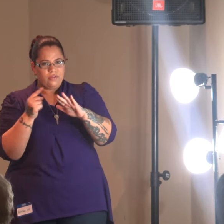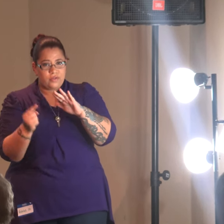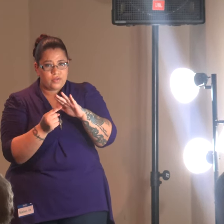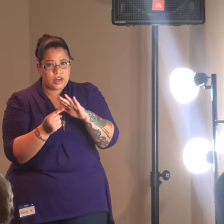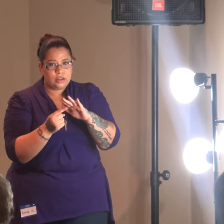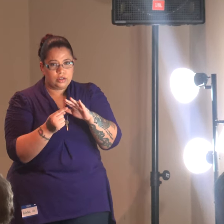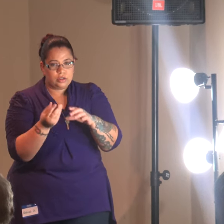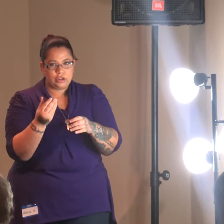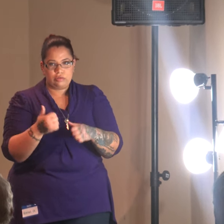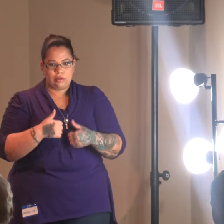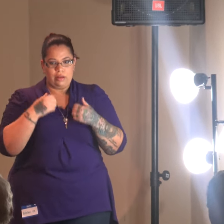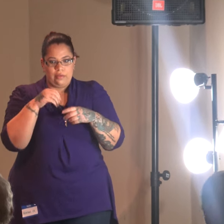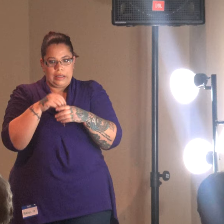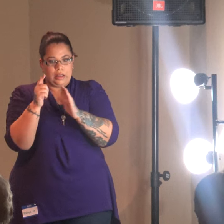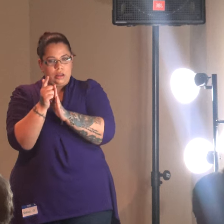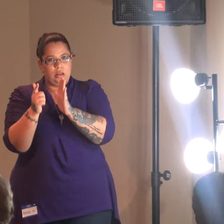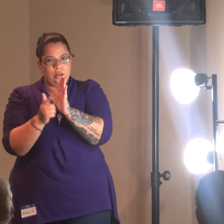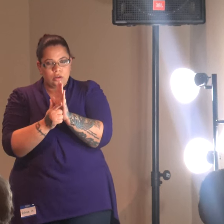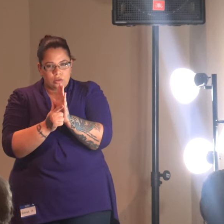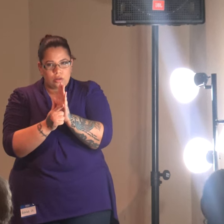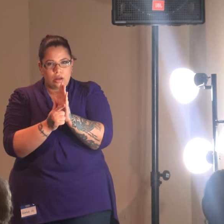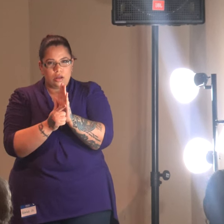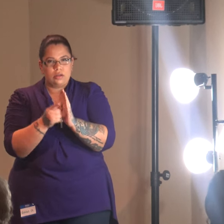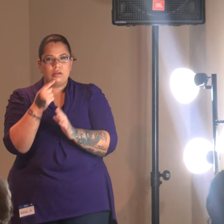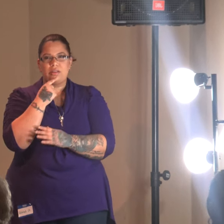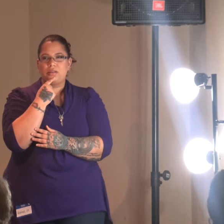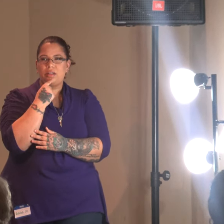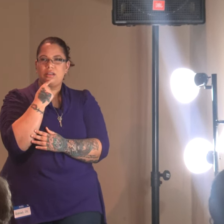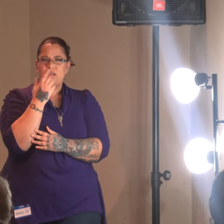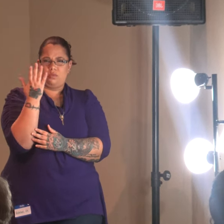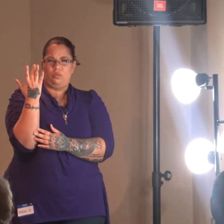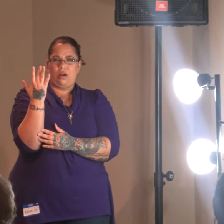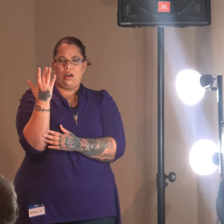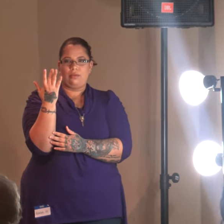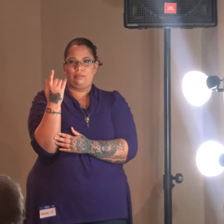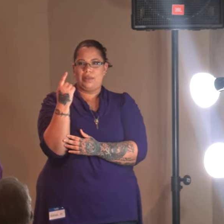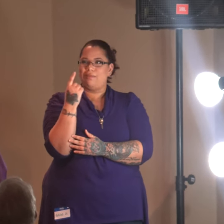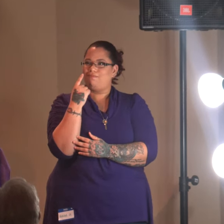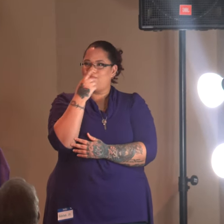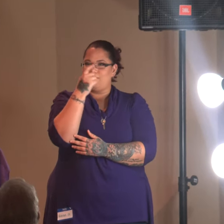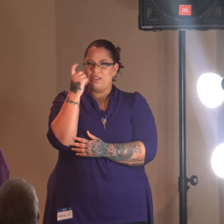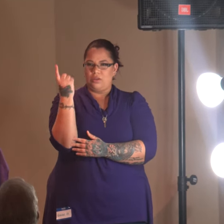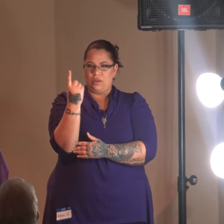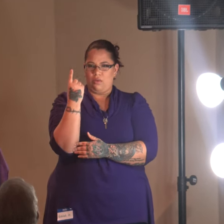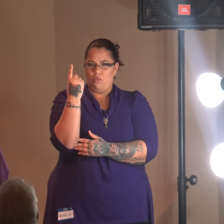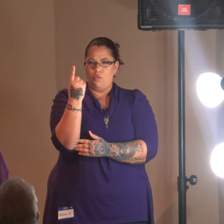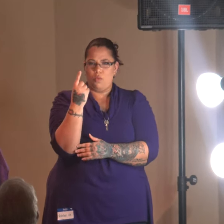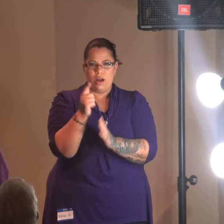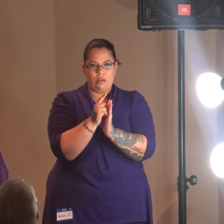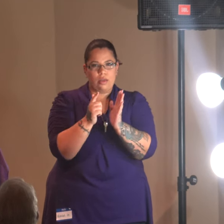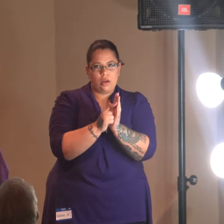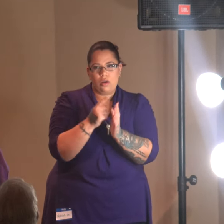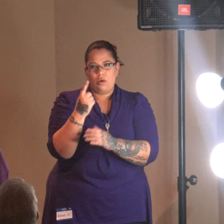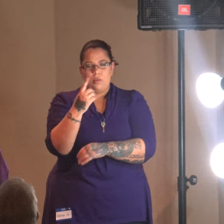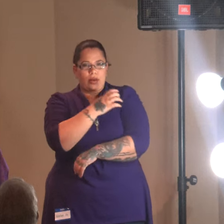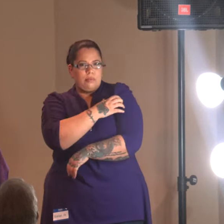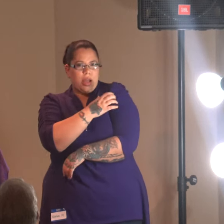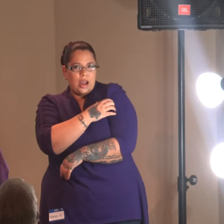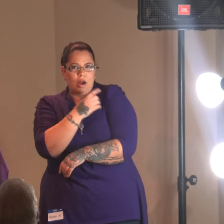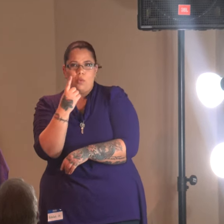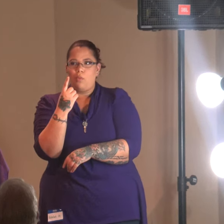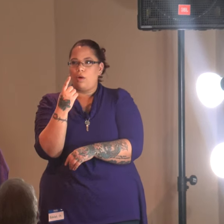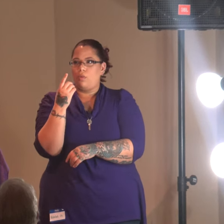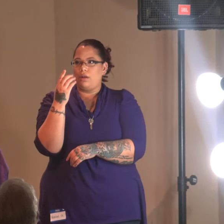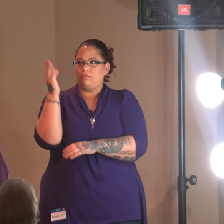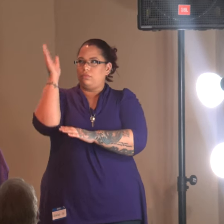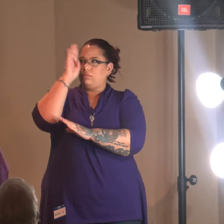in the law. Now I say this because there is only really one law, one power, one presence. It is God Almighty,